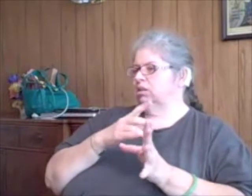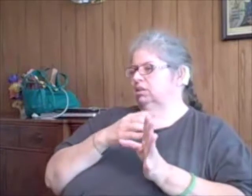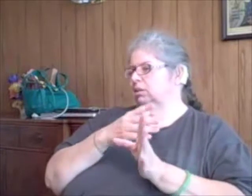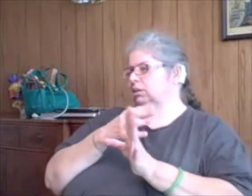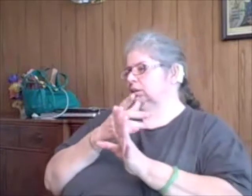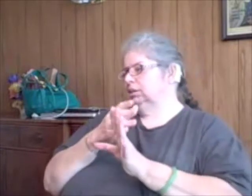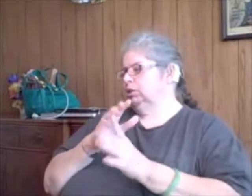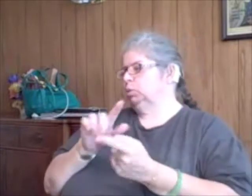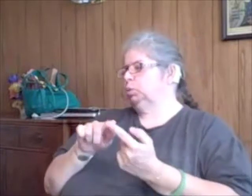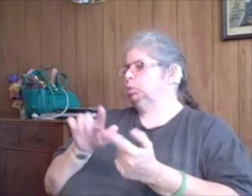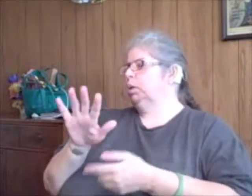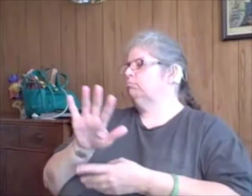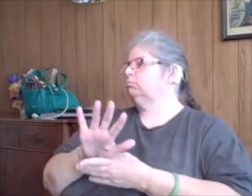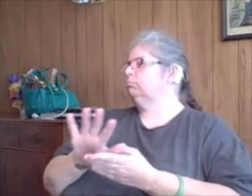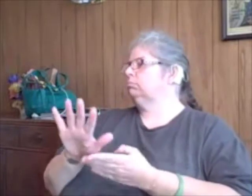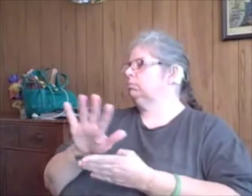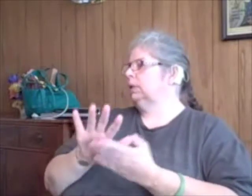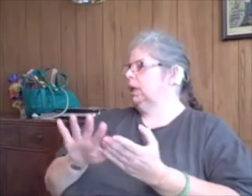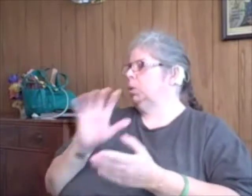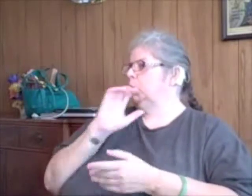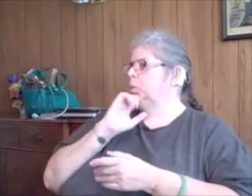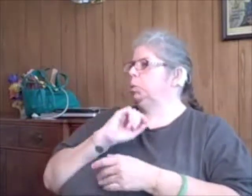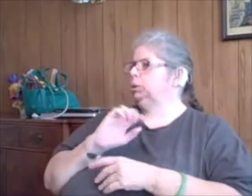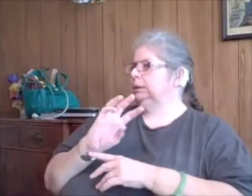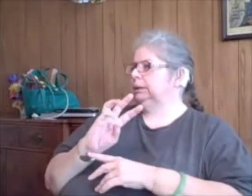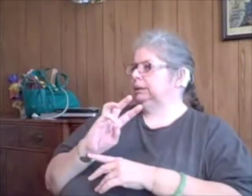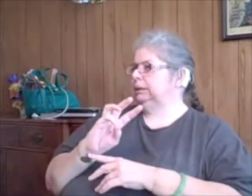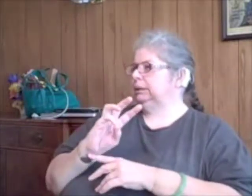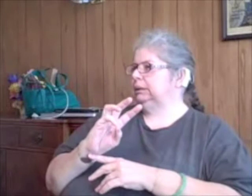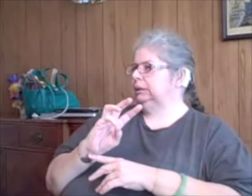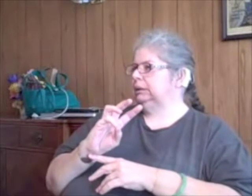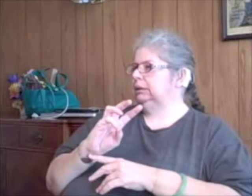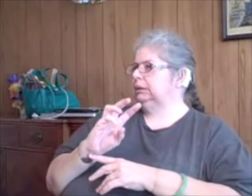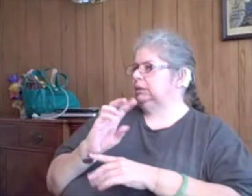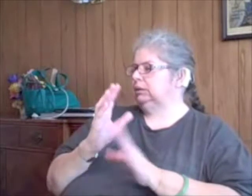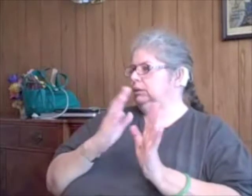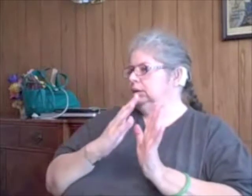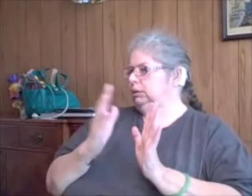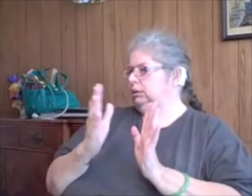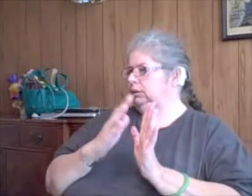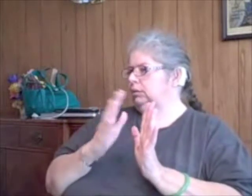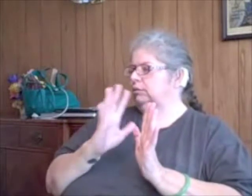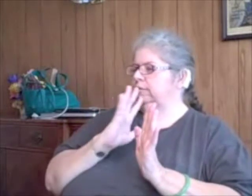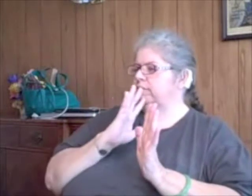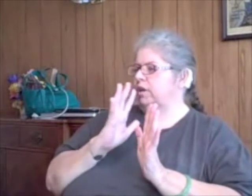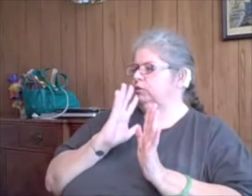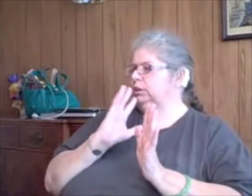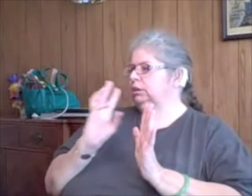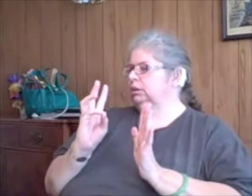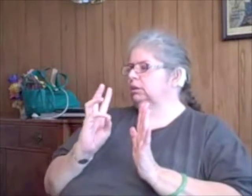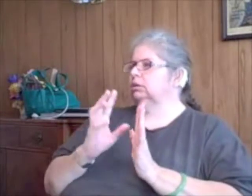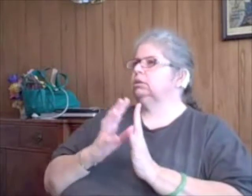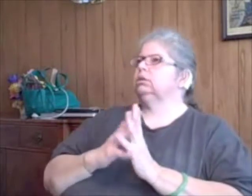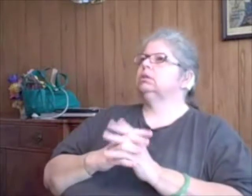It started happening when I was about 4 until I was 6 years old during that time.